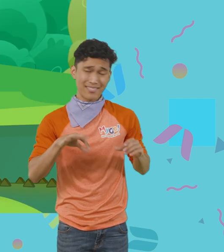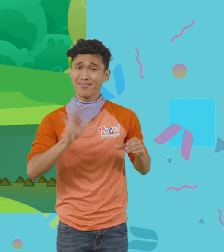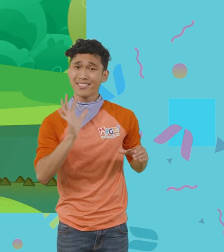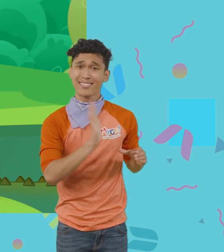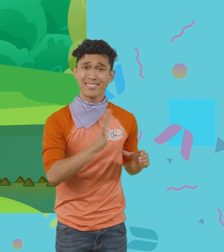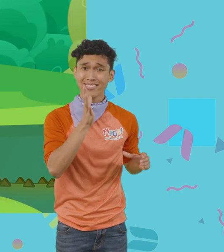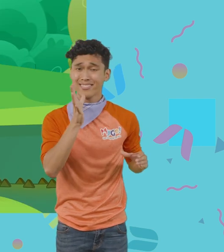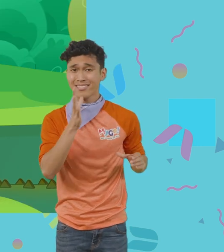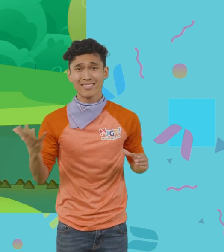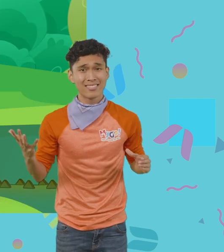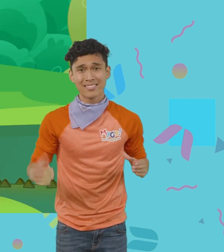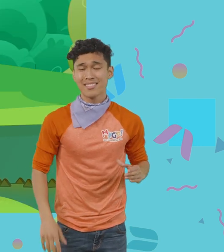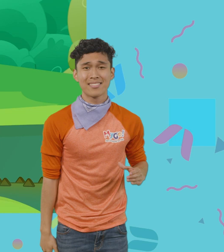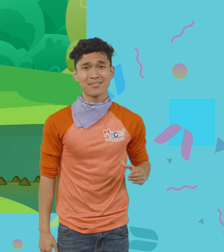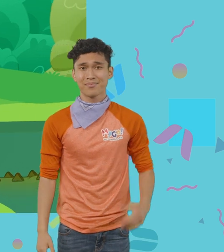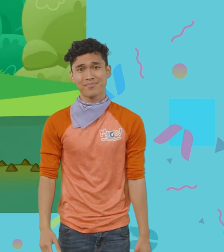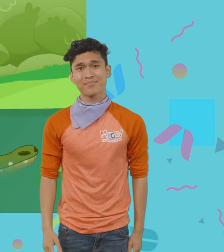mother of this egg.